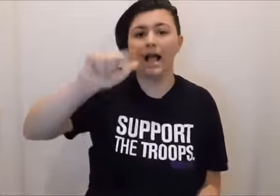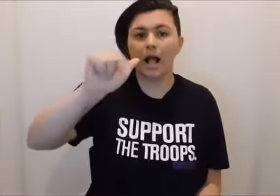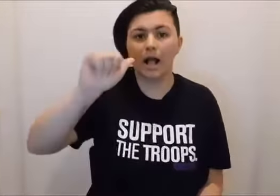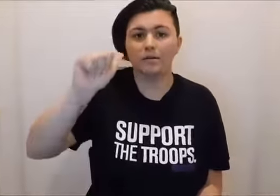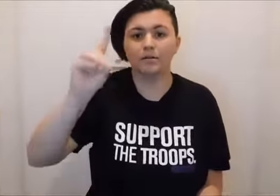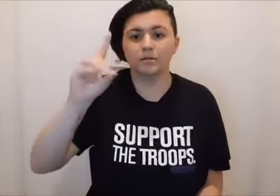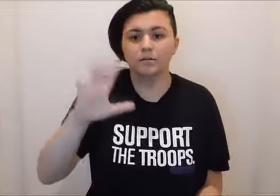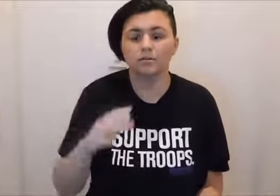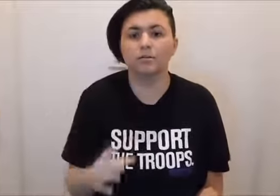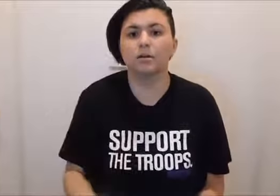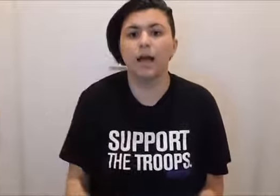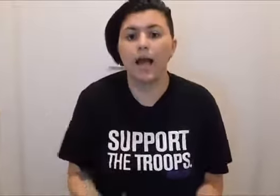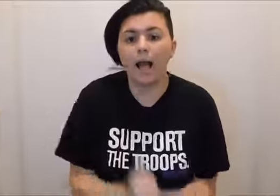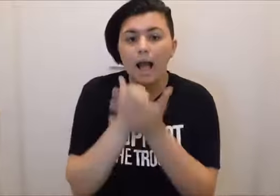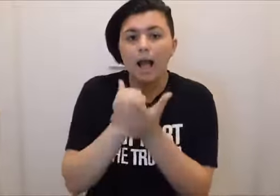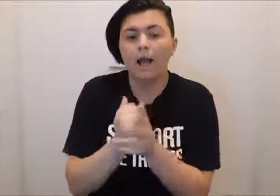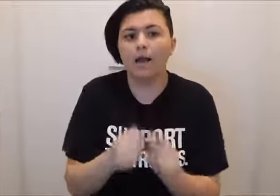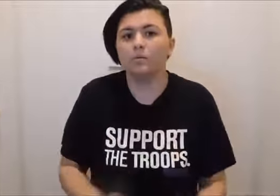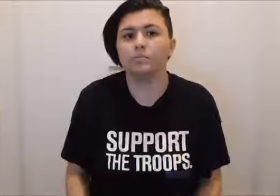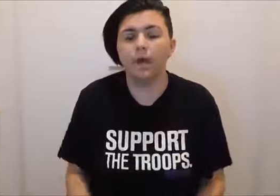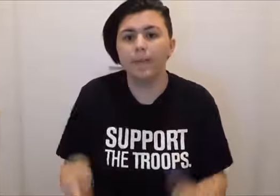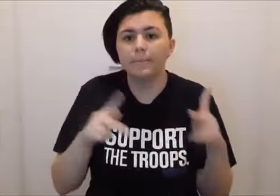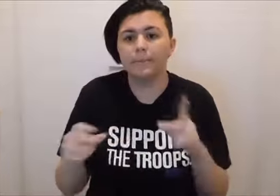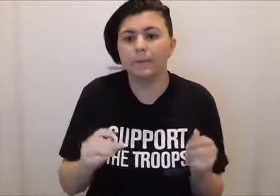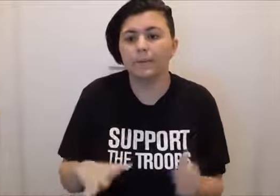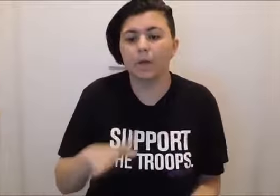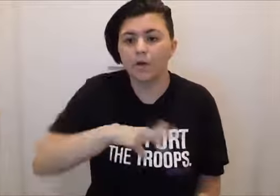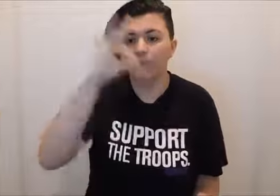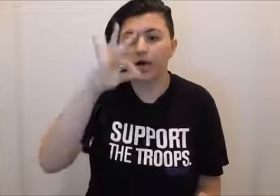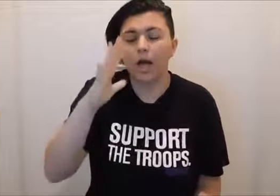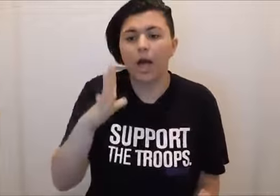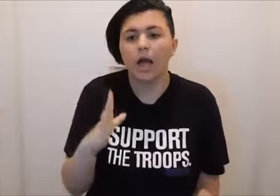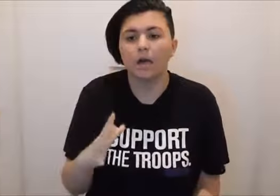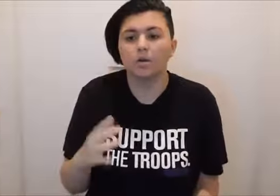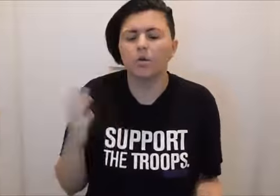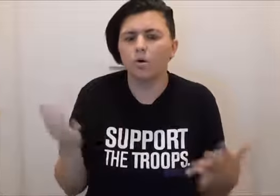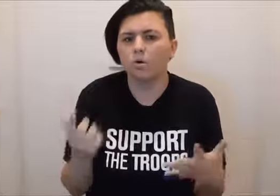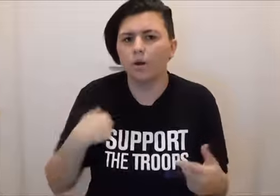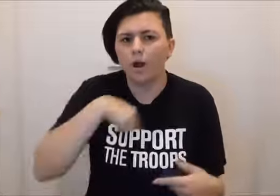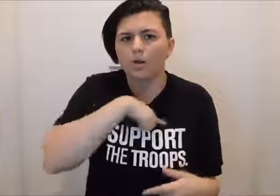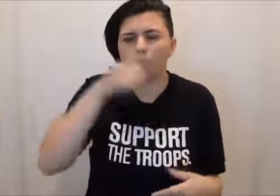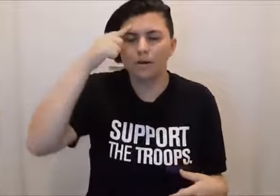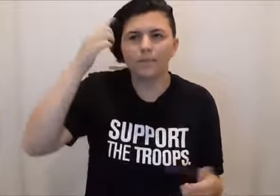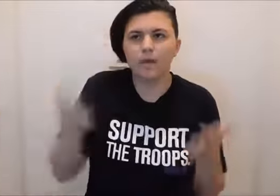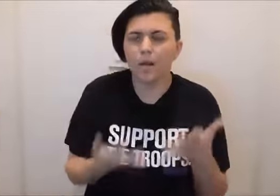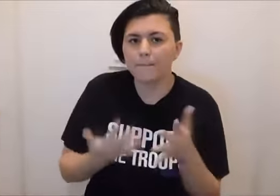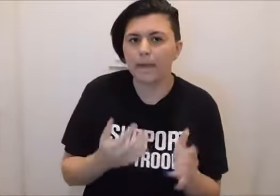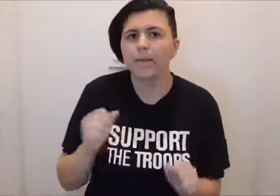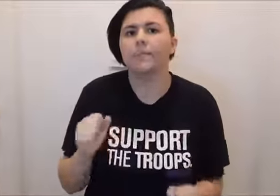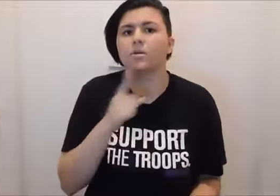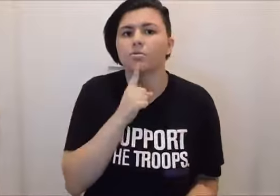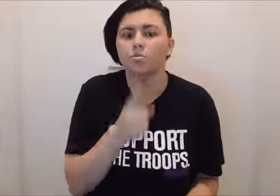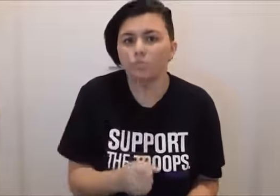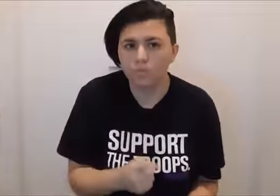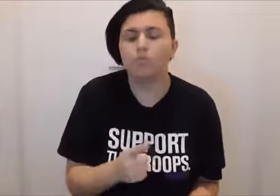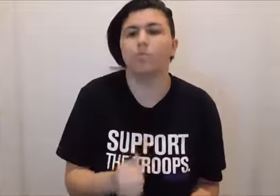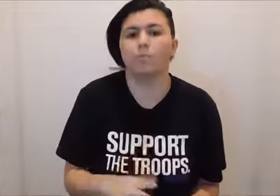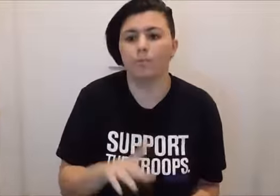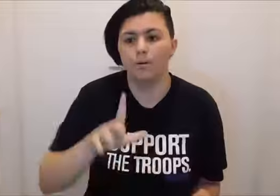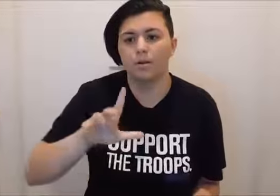The Iliad did lead to the discovery of what we can assume is the location of the actual city of Troy, which is